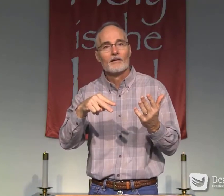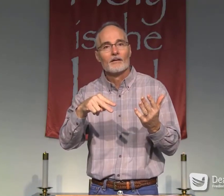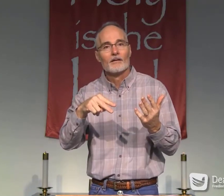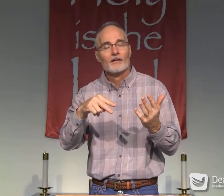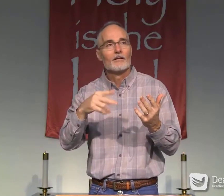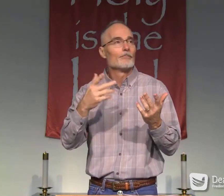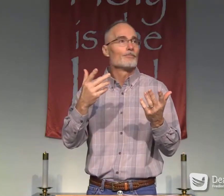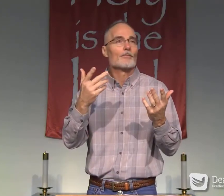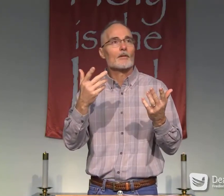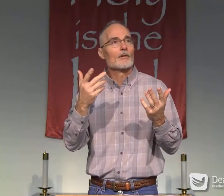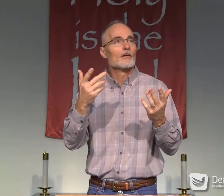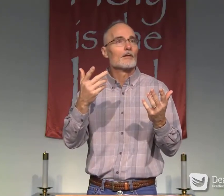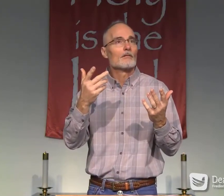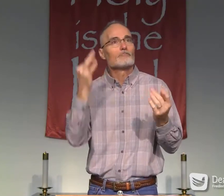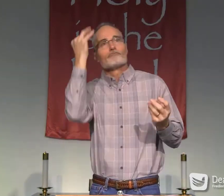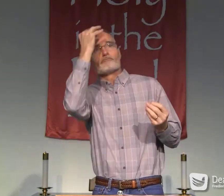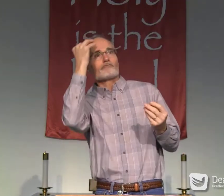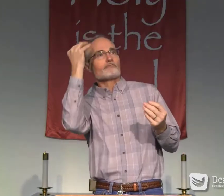reading your Bible,